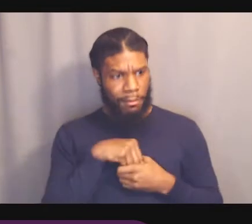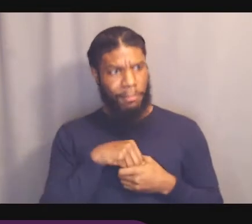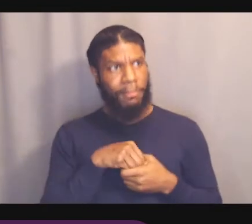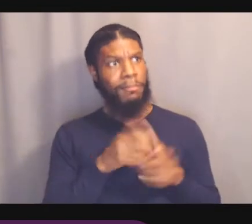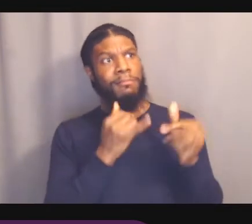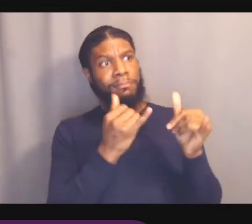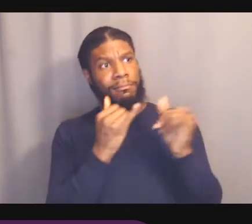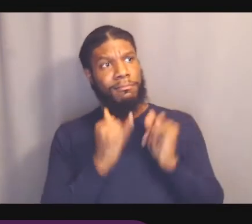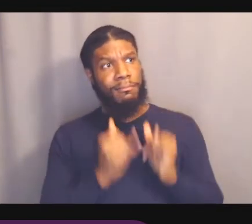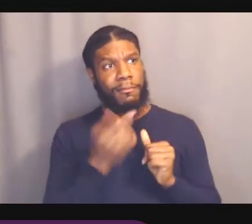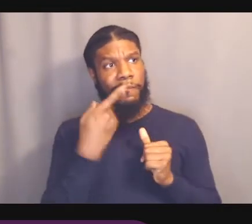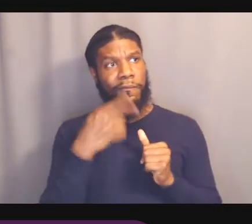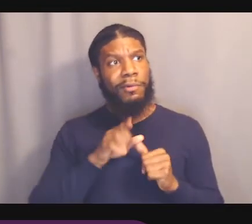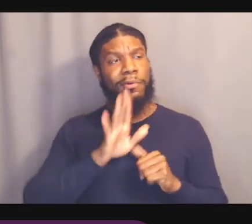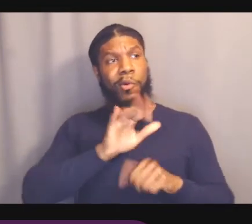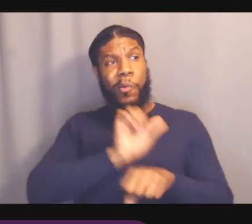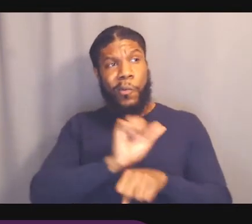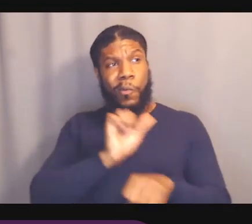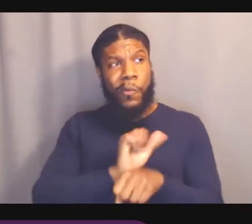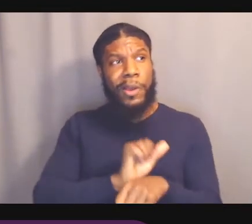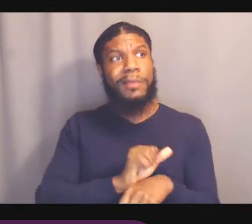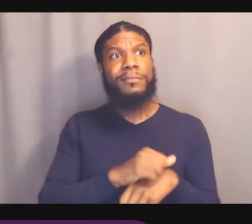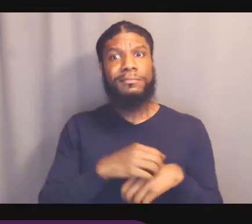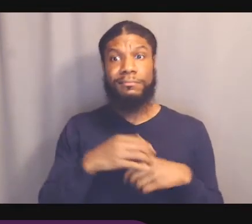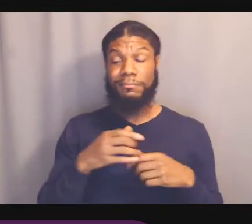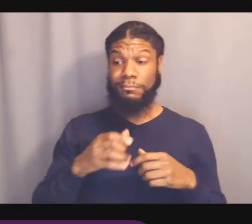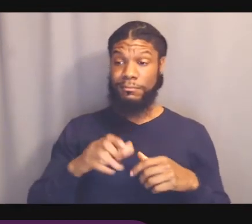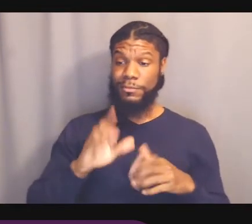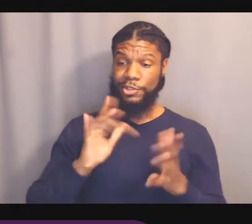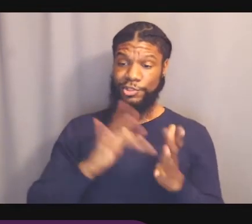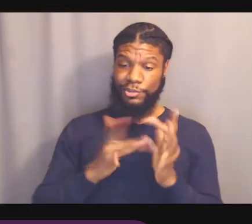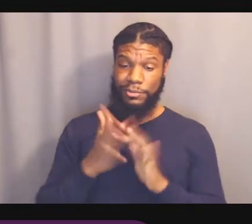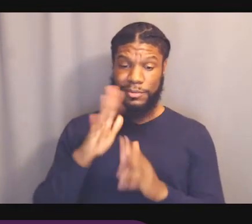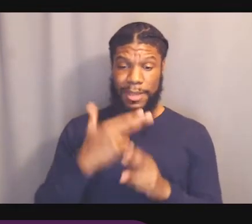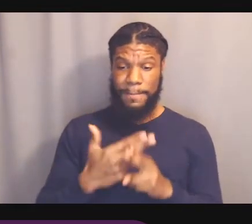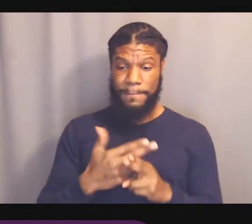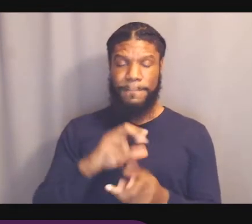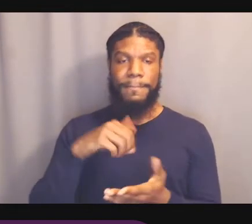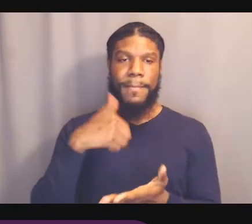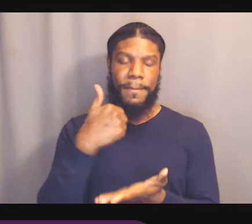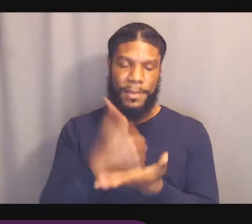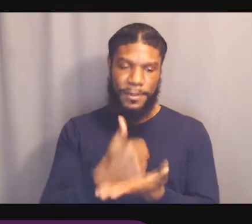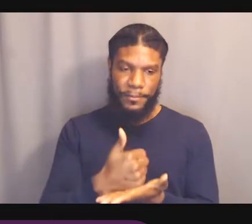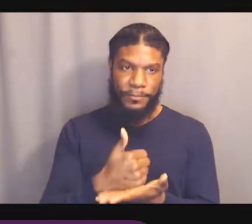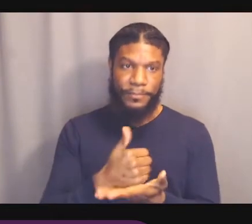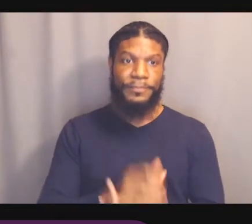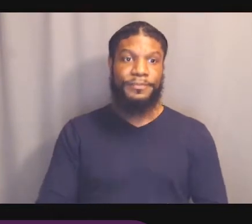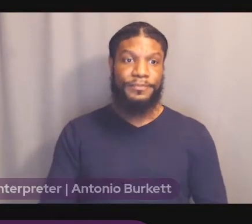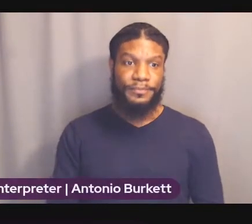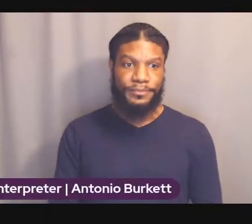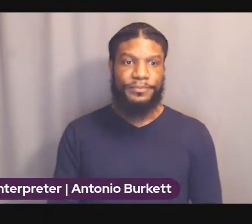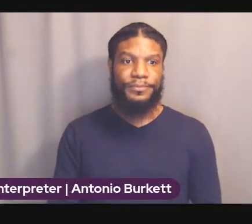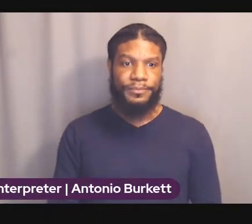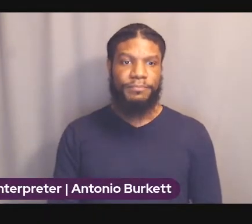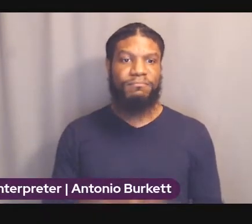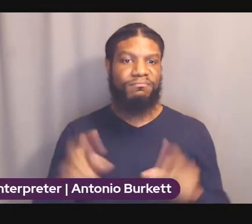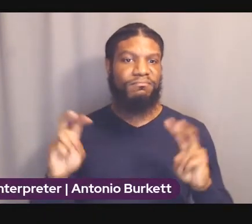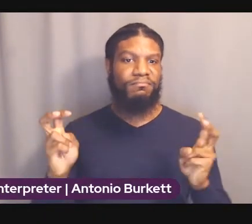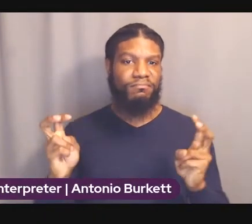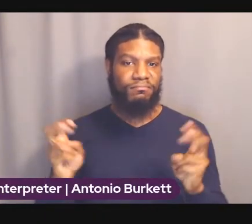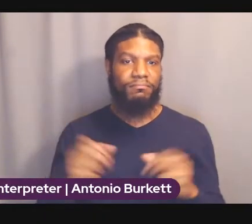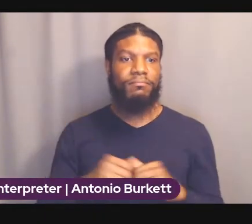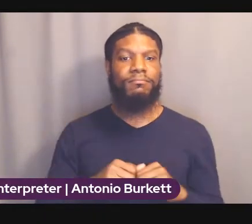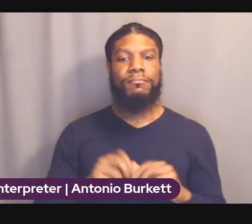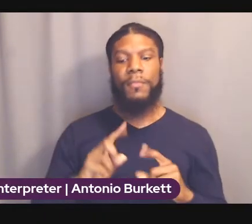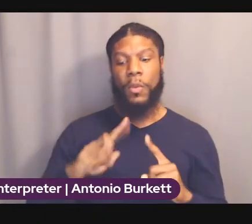in the work of you. In Jesus' name, amen. Amen. When words